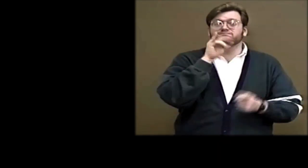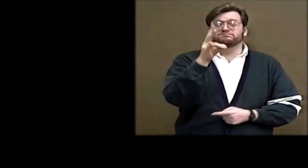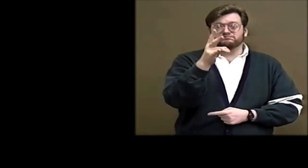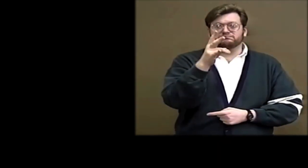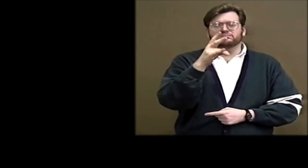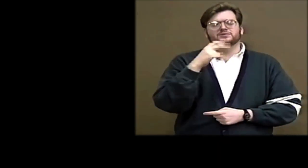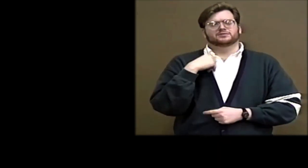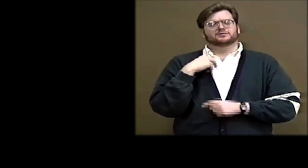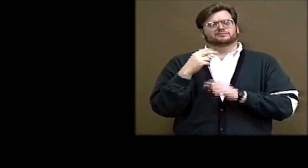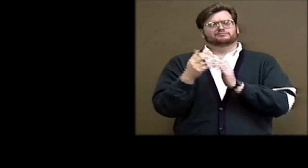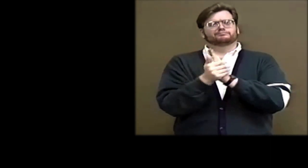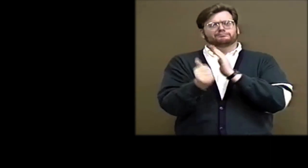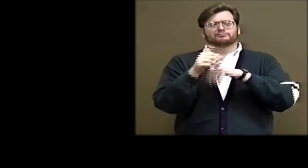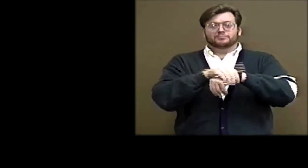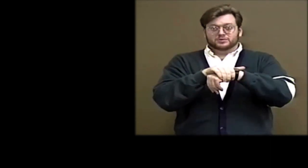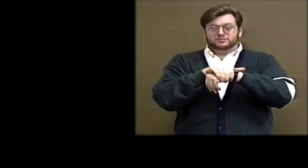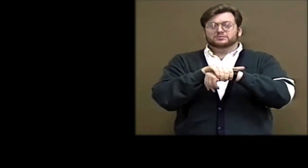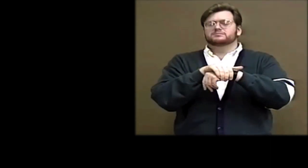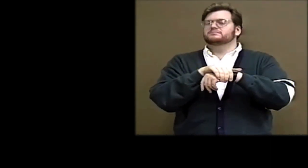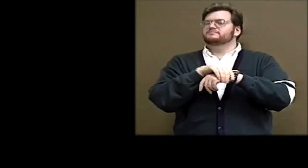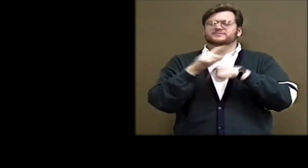I was only reading, writing, and speaking English.